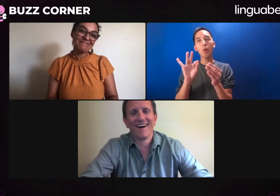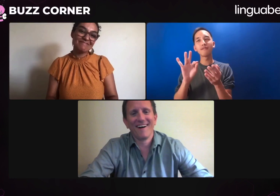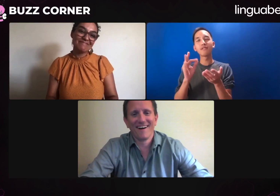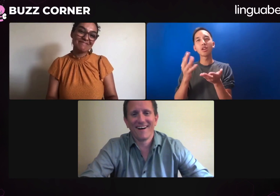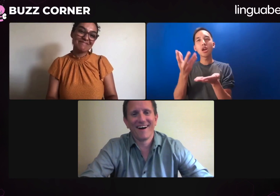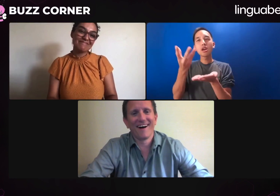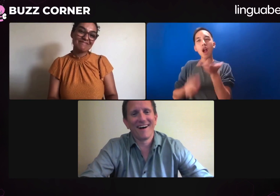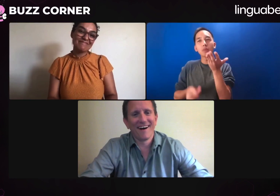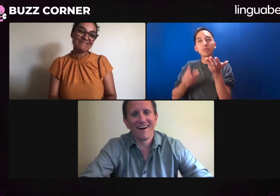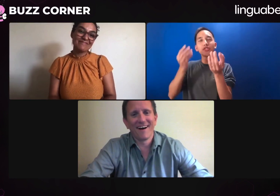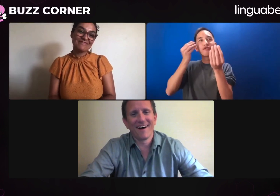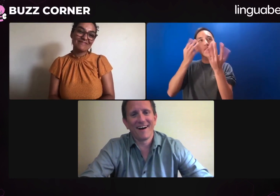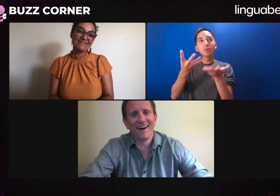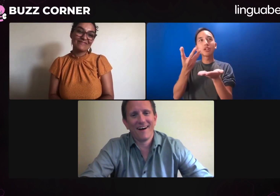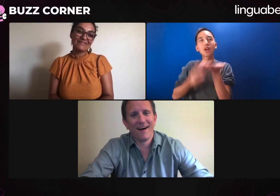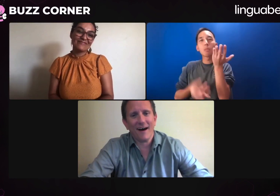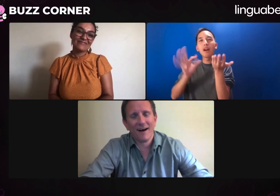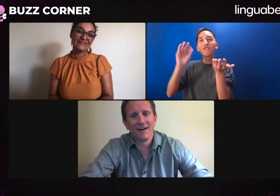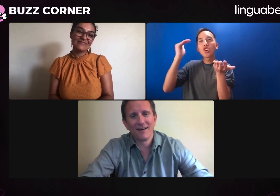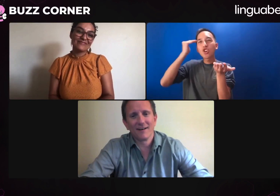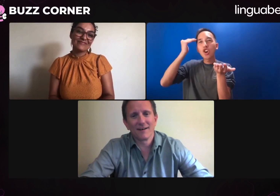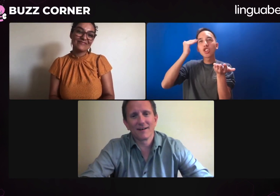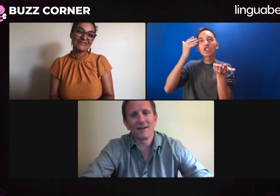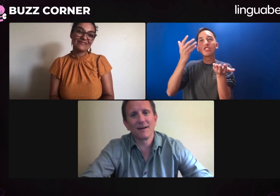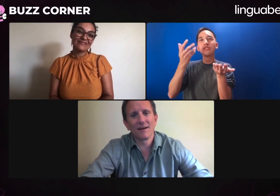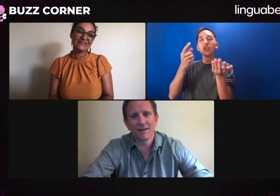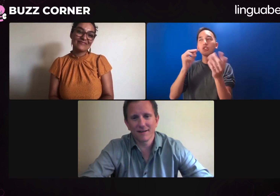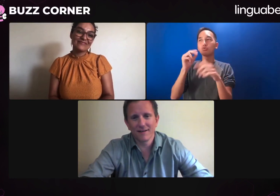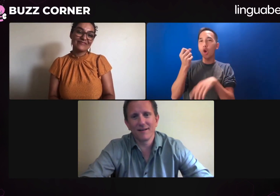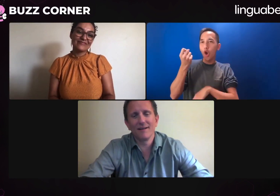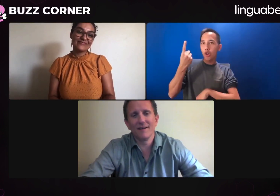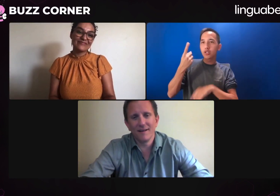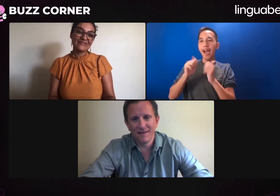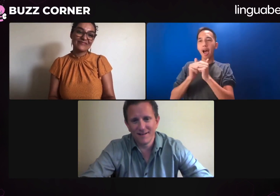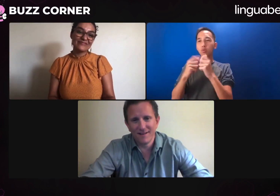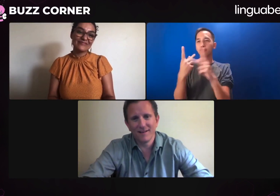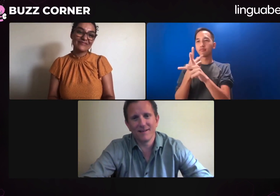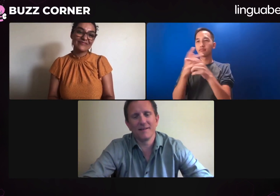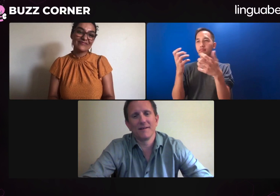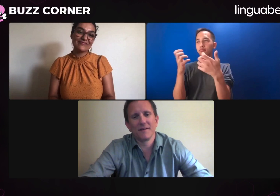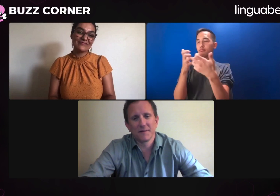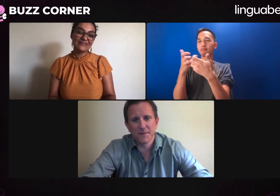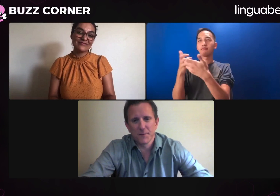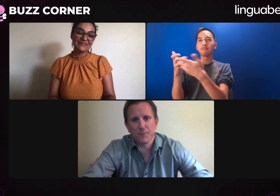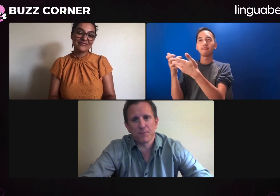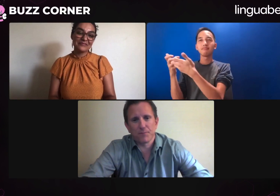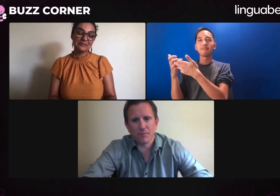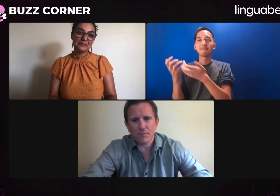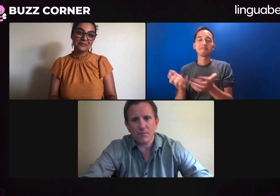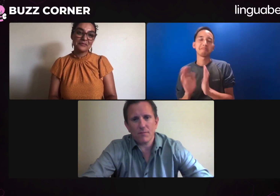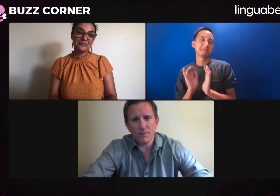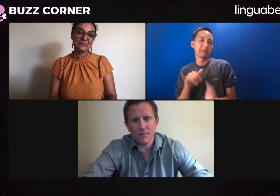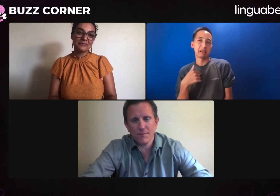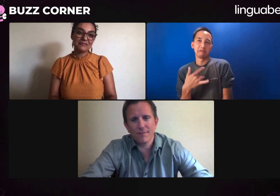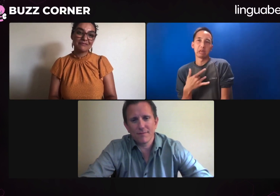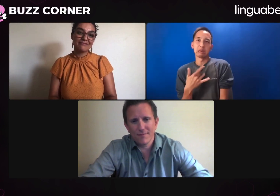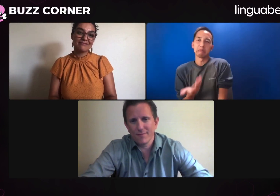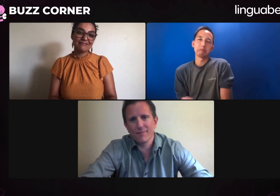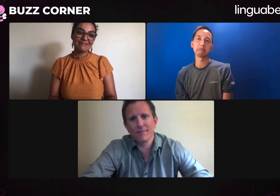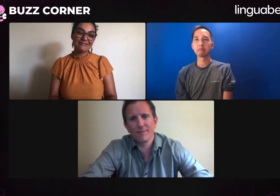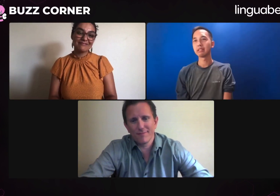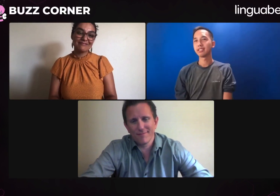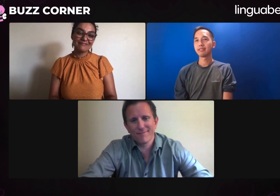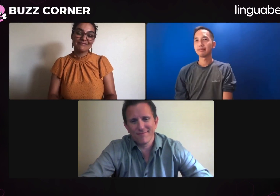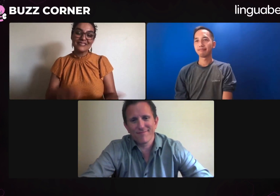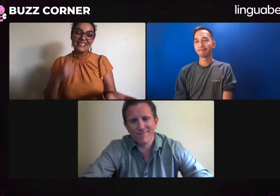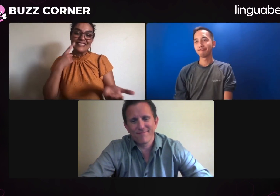I feel like that's more of a gap of information or gap of knowledge to really understand how to make those